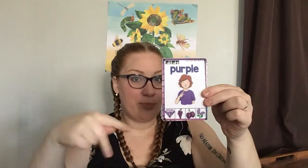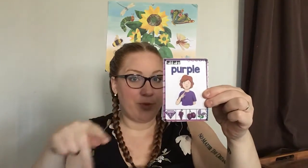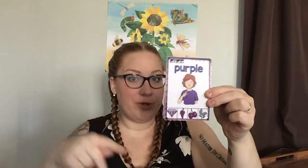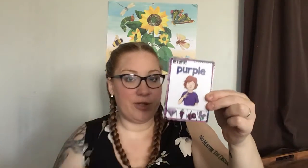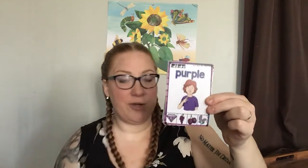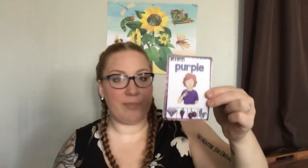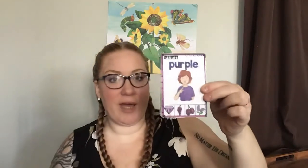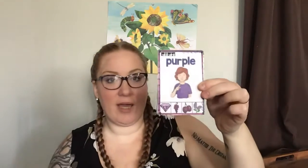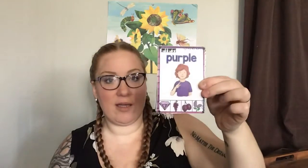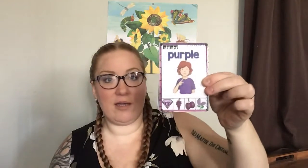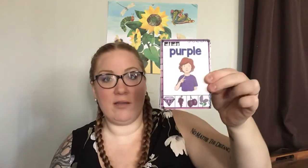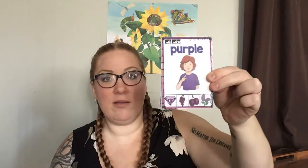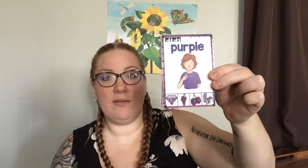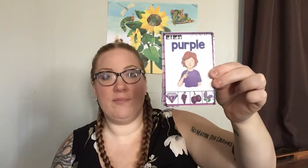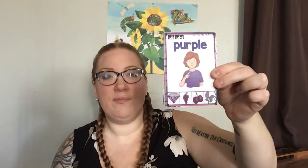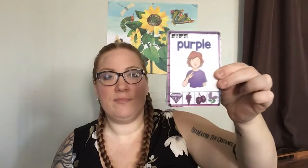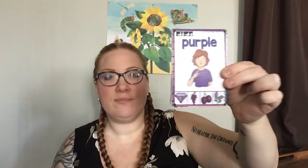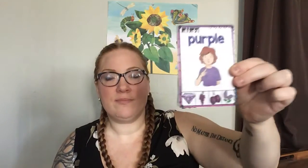purple in your pack?